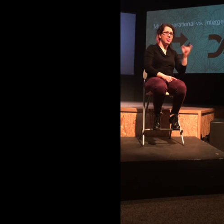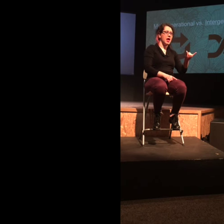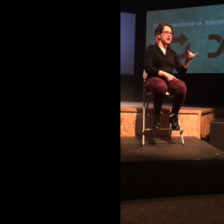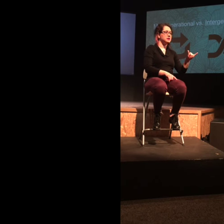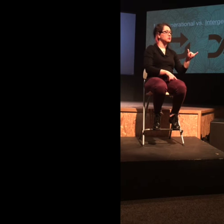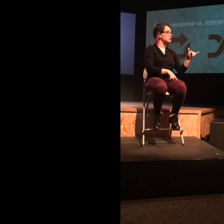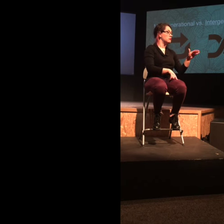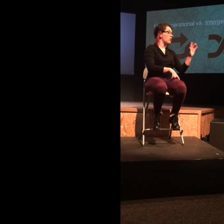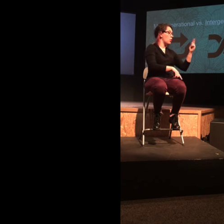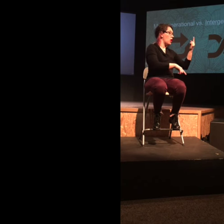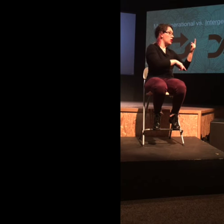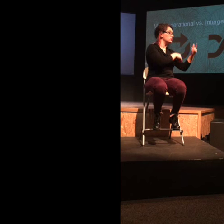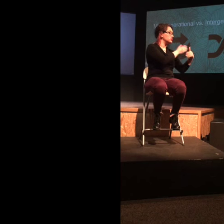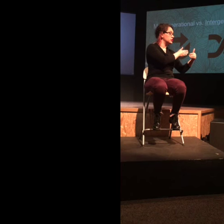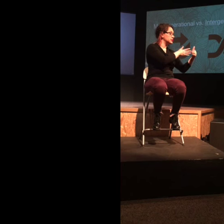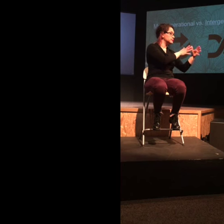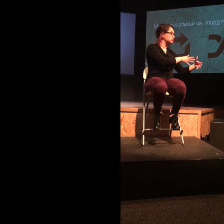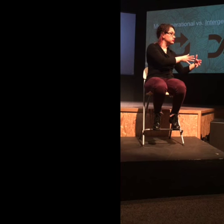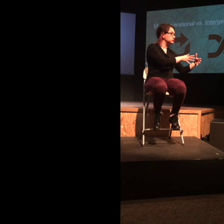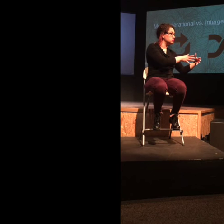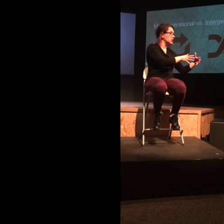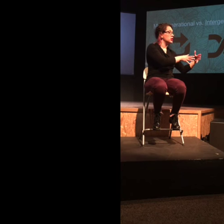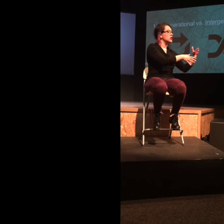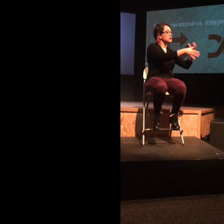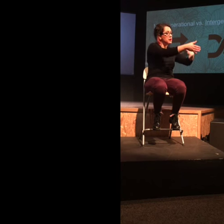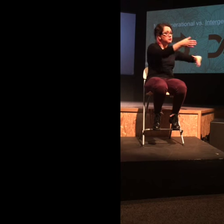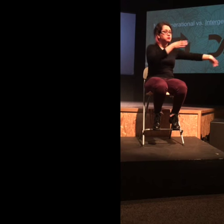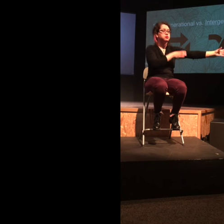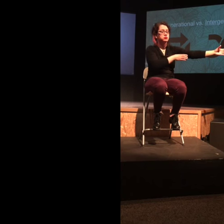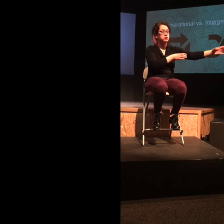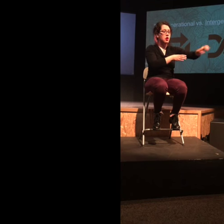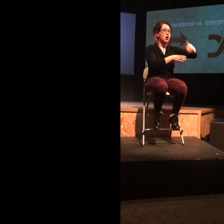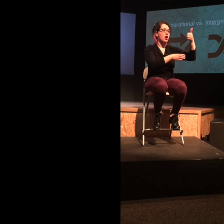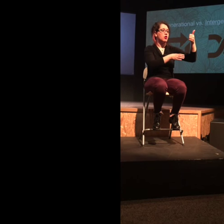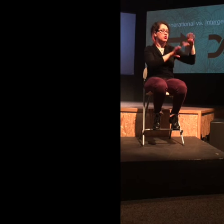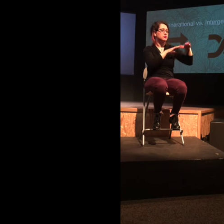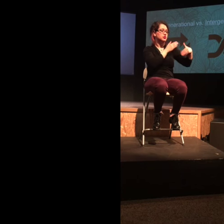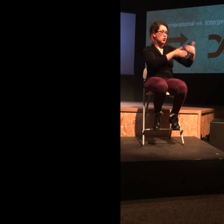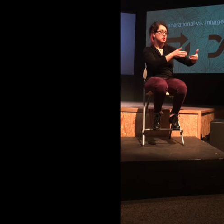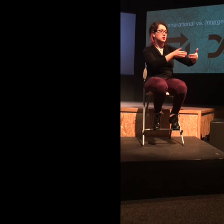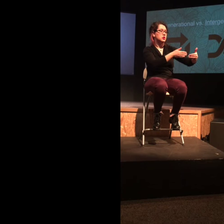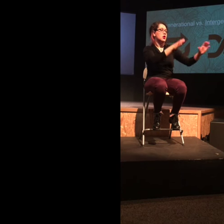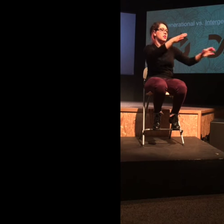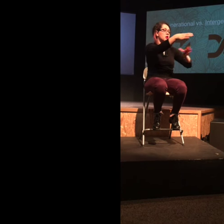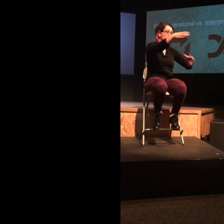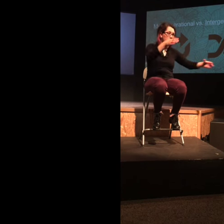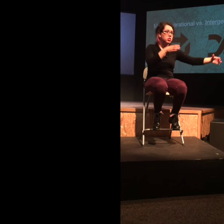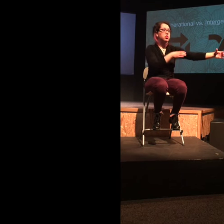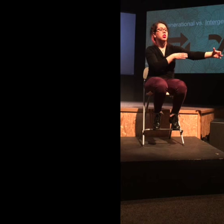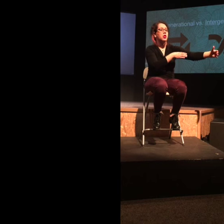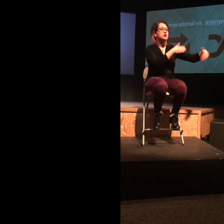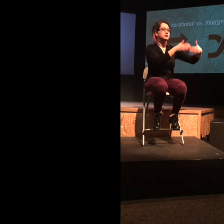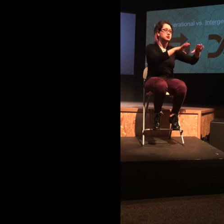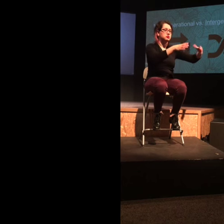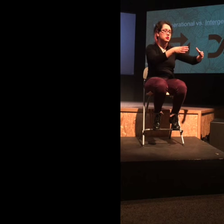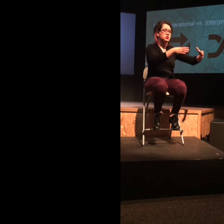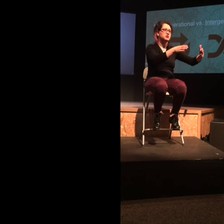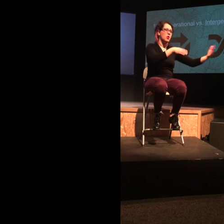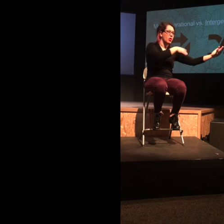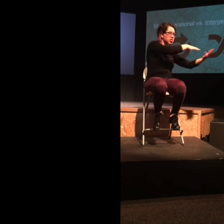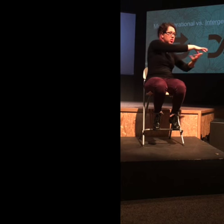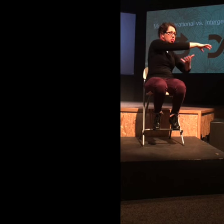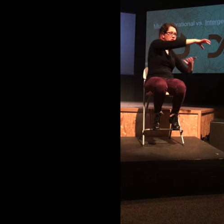in the door. There is a time and a place for multi-generational ministry to happen. It's not a bad thing, but I'll talk to a lot